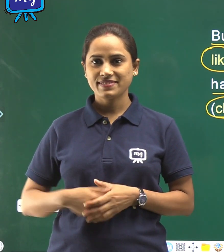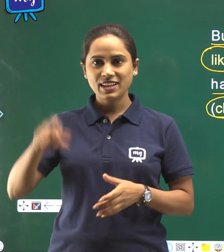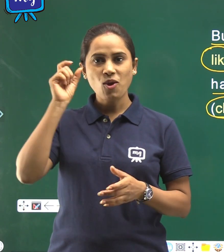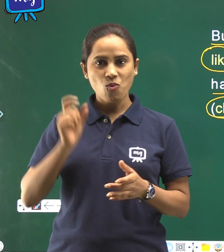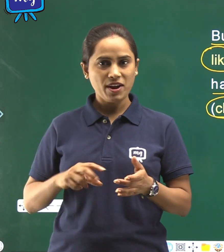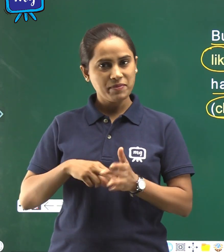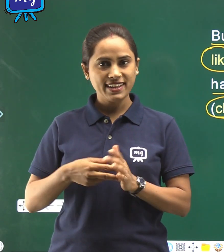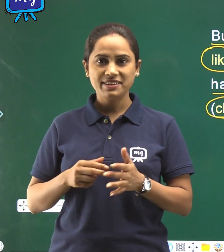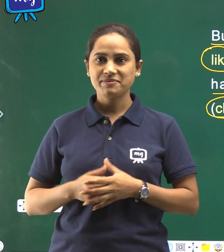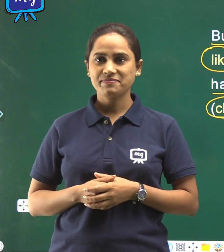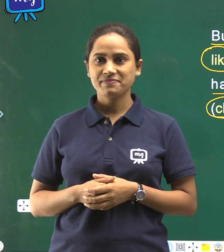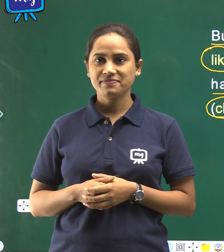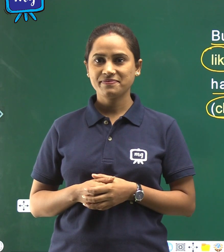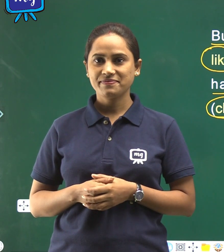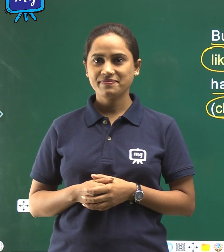Word meaning: